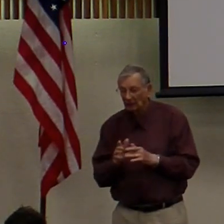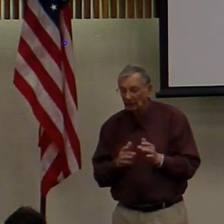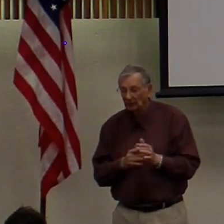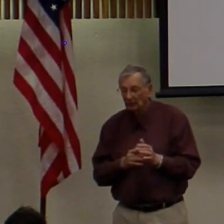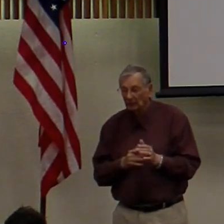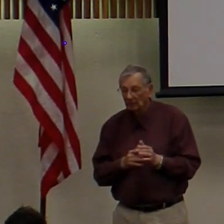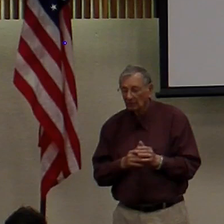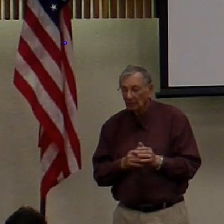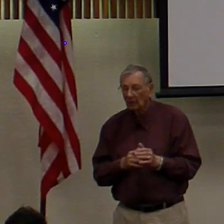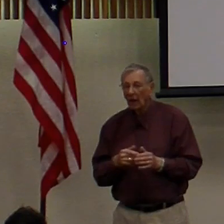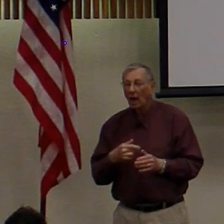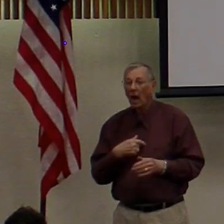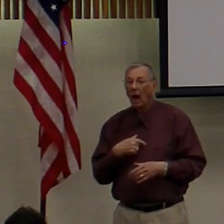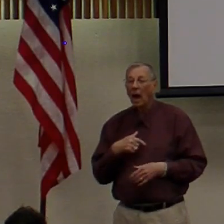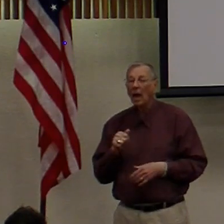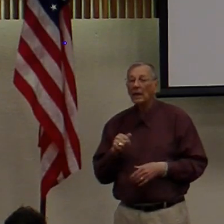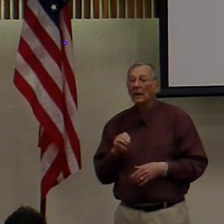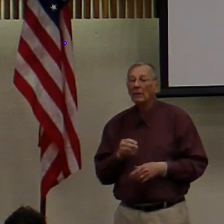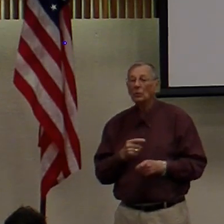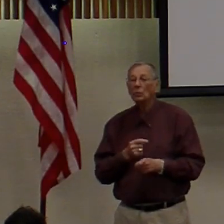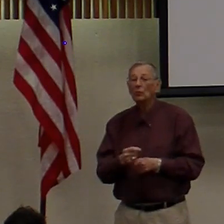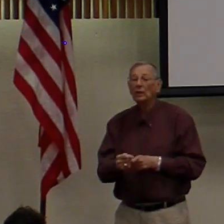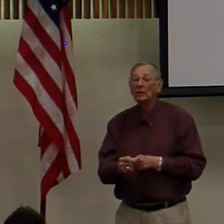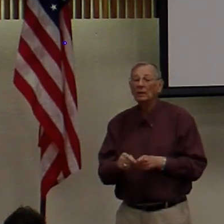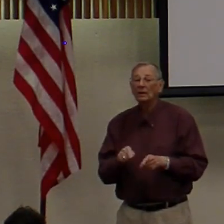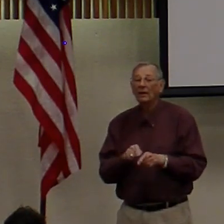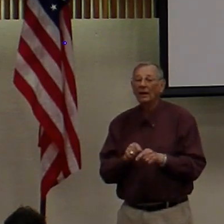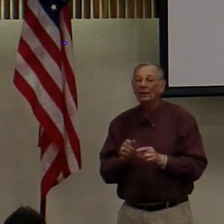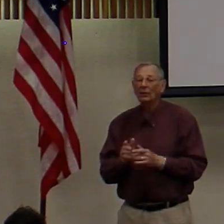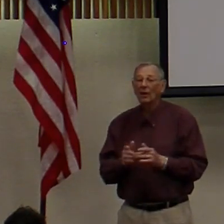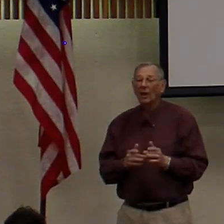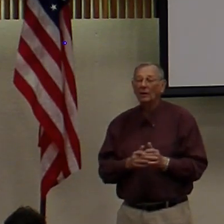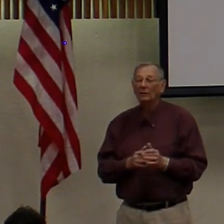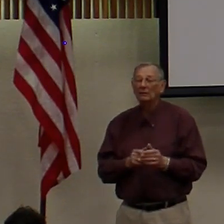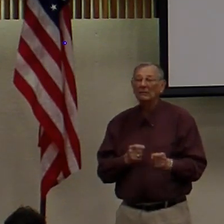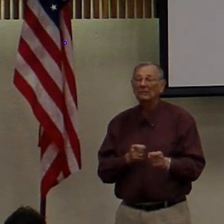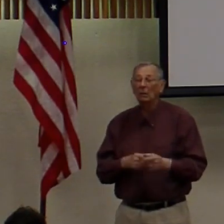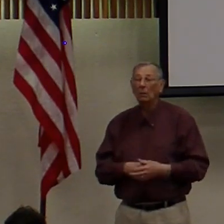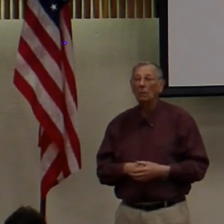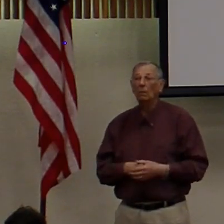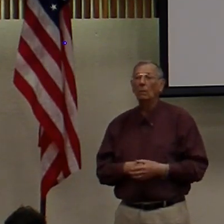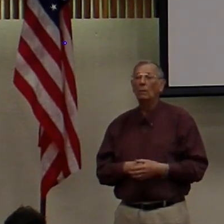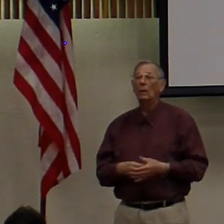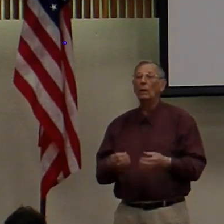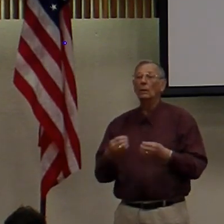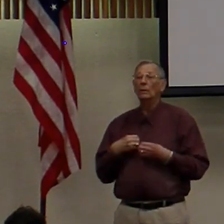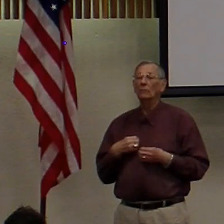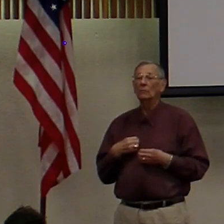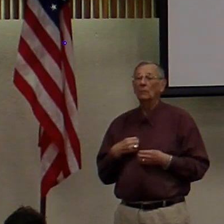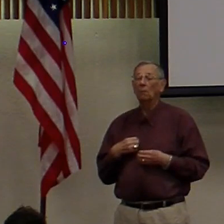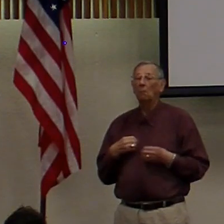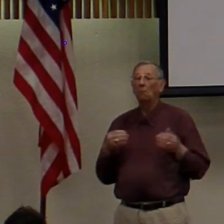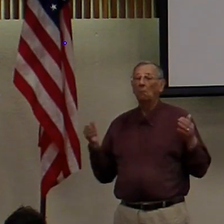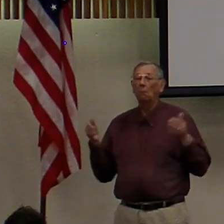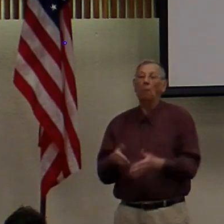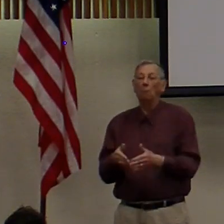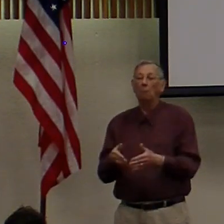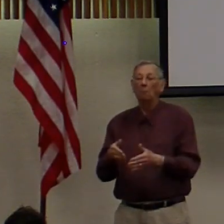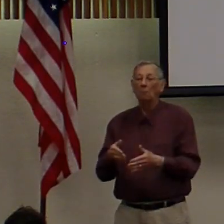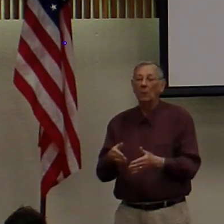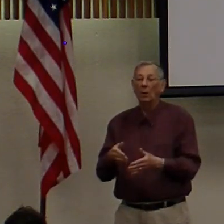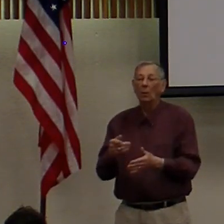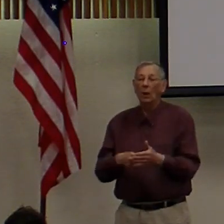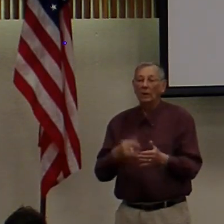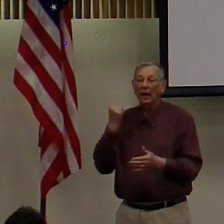Christ, I am being treated like Christ. I think that gets us honed in on what the idea